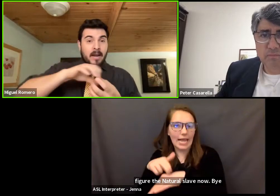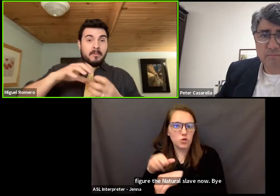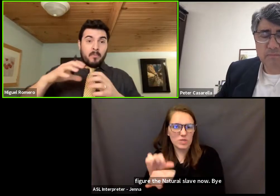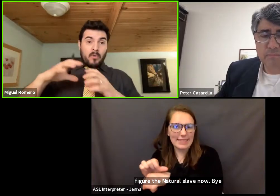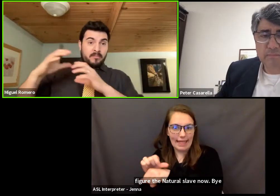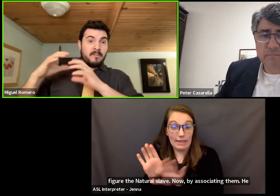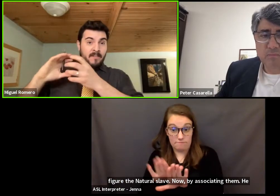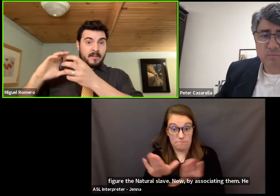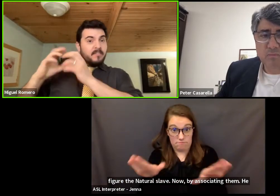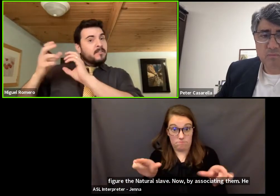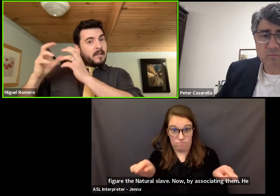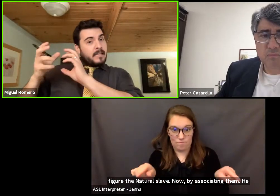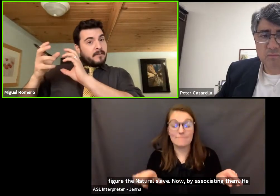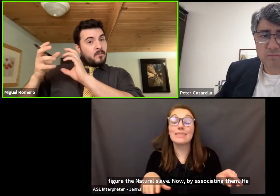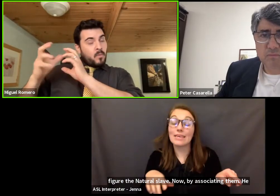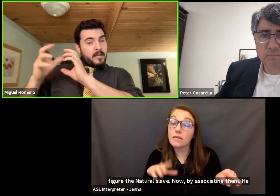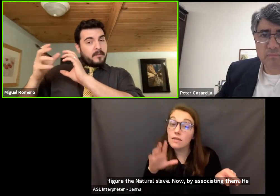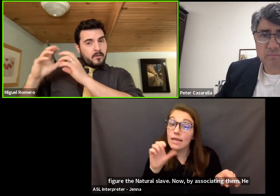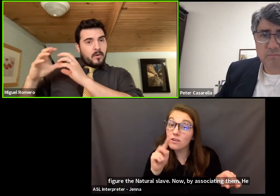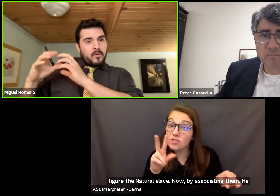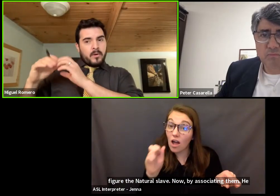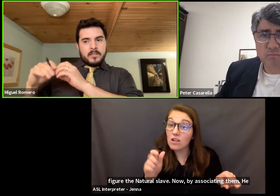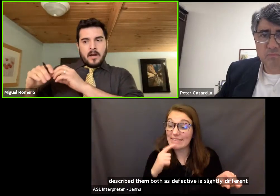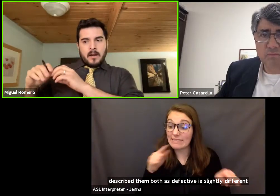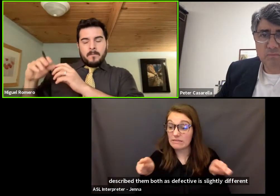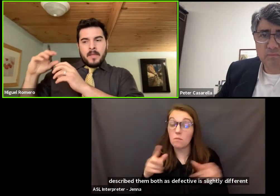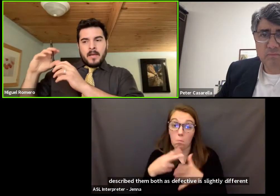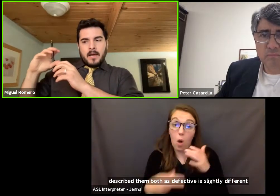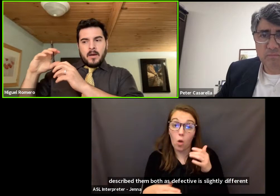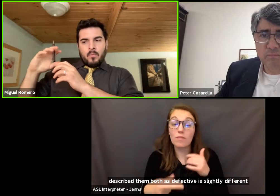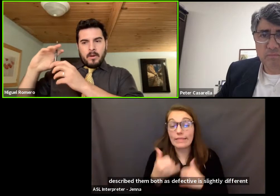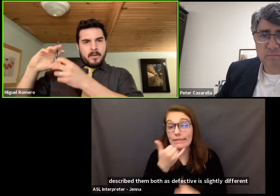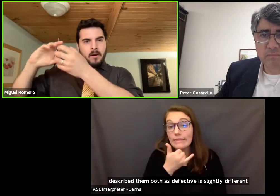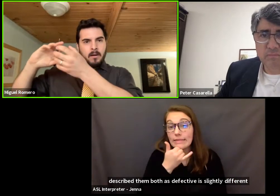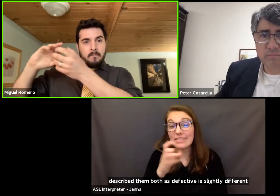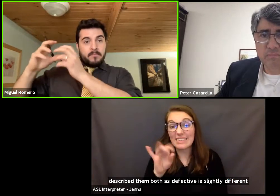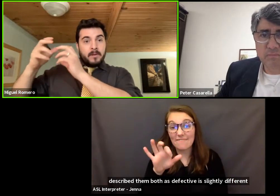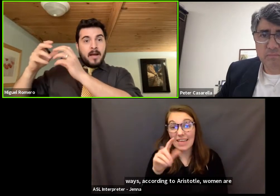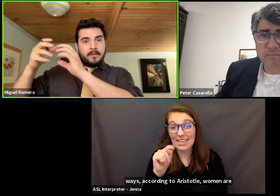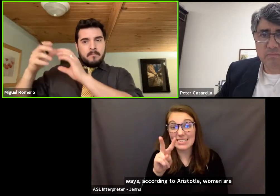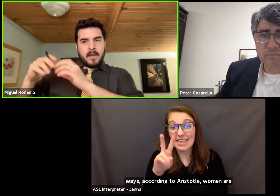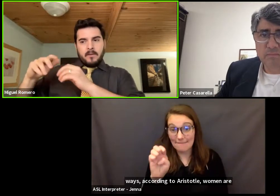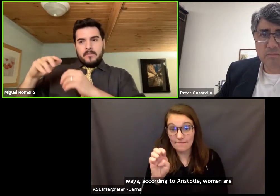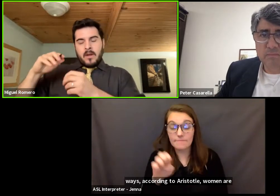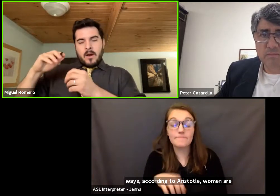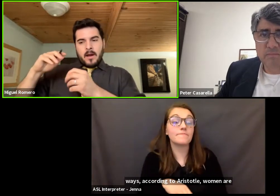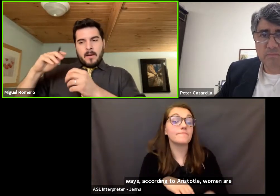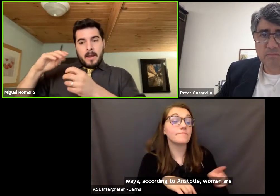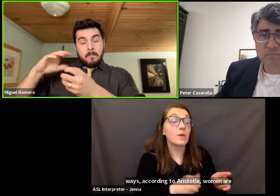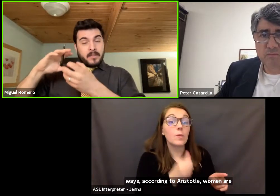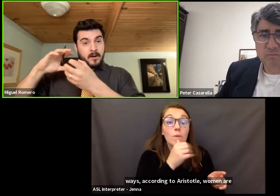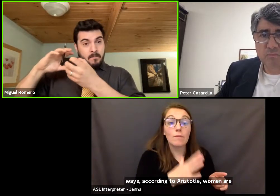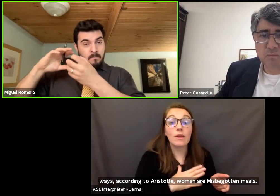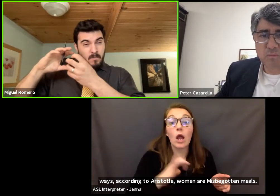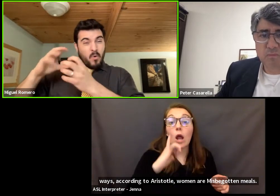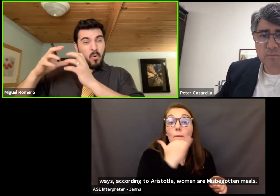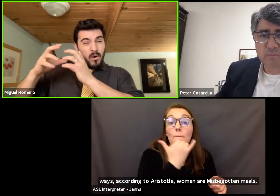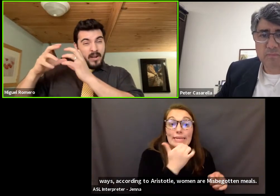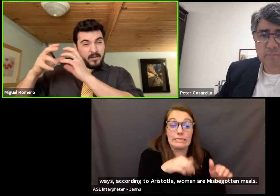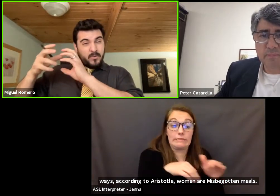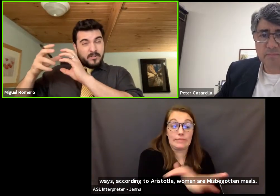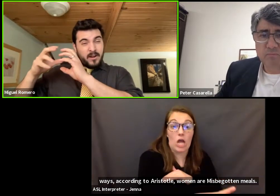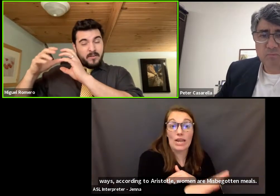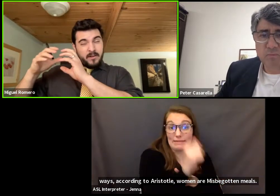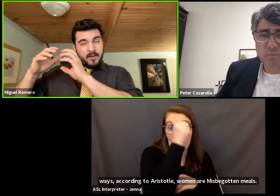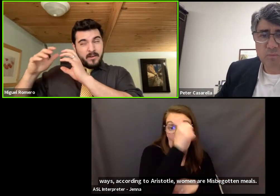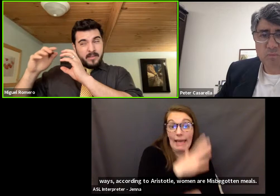he describes them both as defective in slightly different ways, according to Aristotle. Women are misbegotten males, but they're,